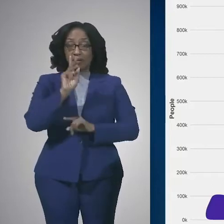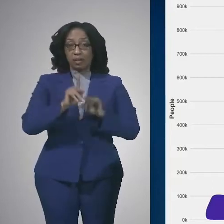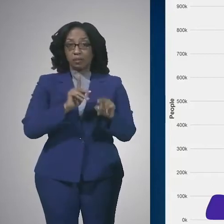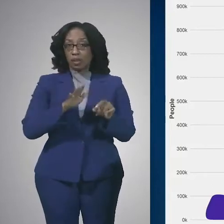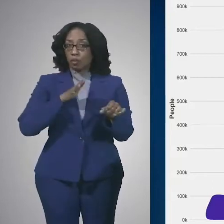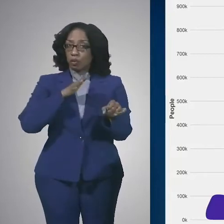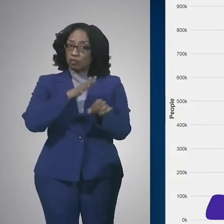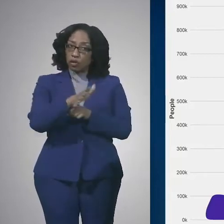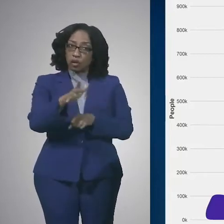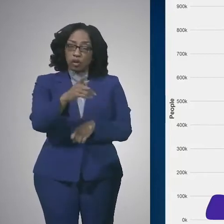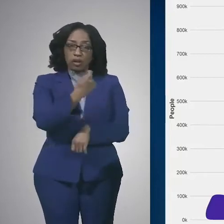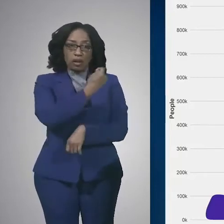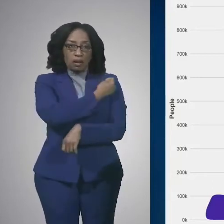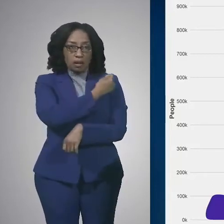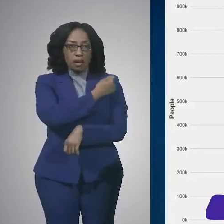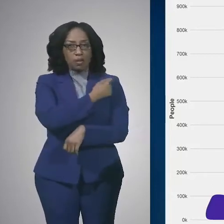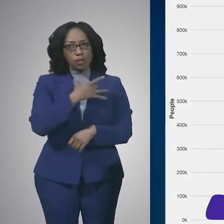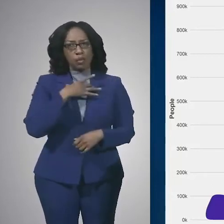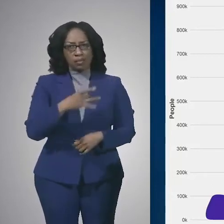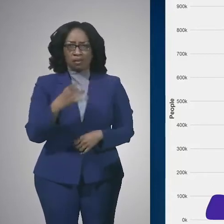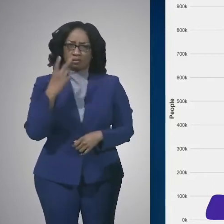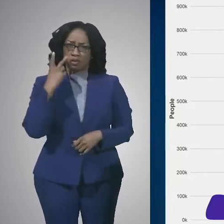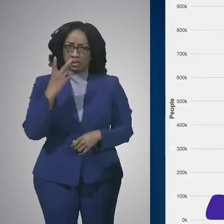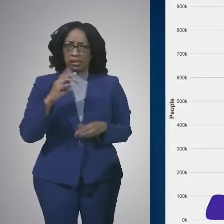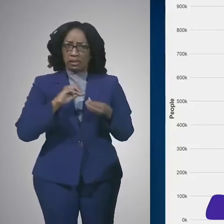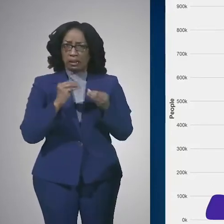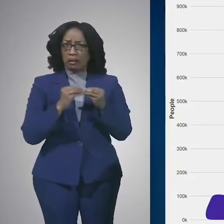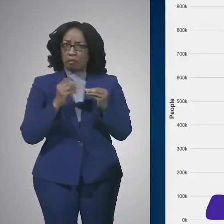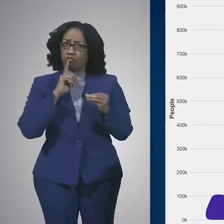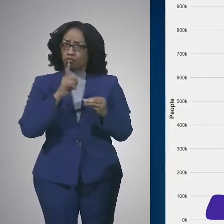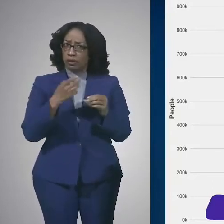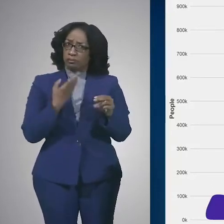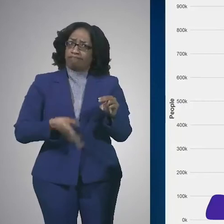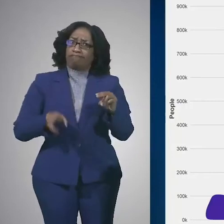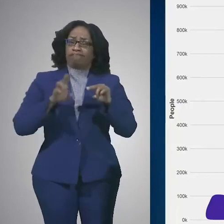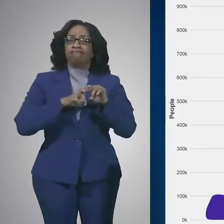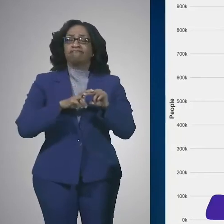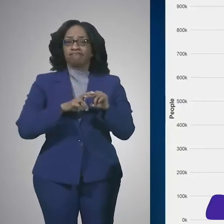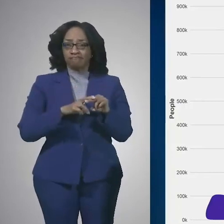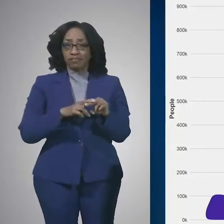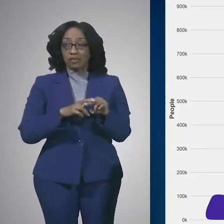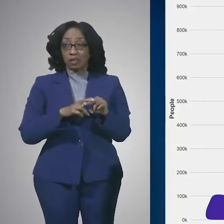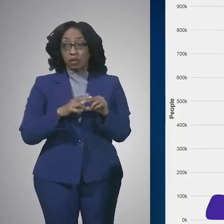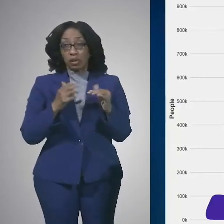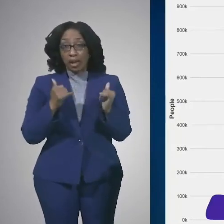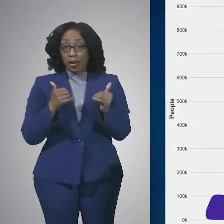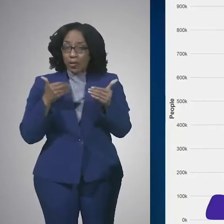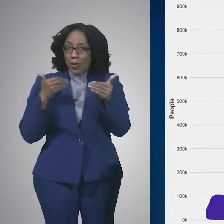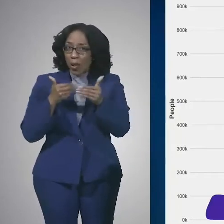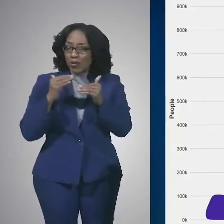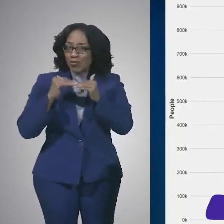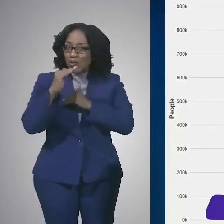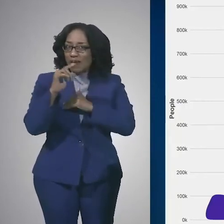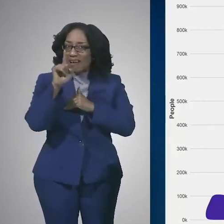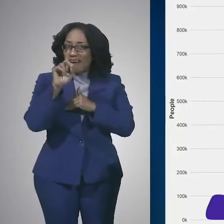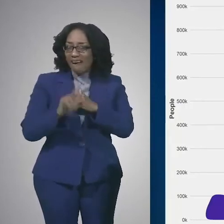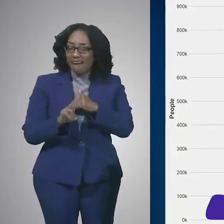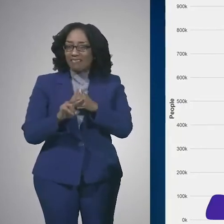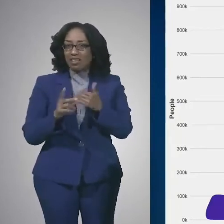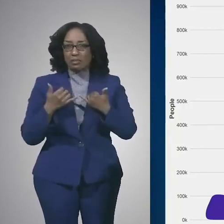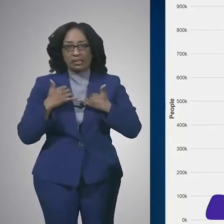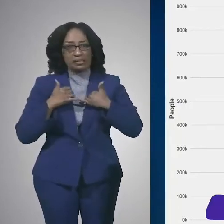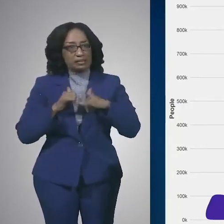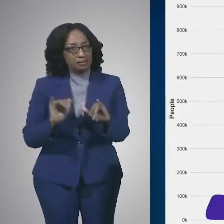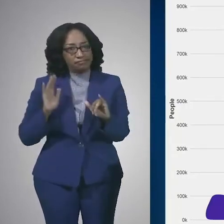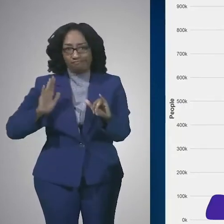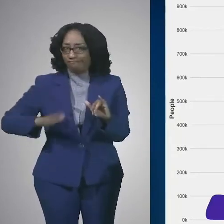fully vaccinated, and we'd actually like to see that number even greater. You see we are more than halfway there, but we still have a long way